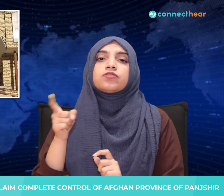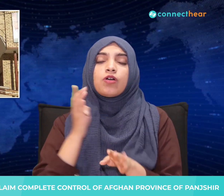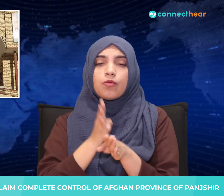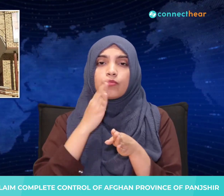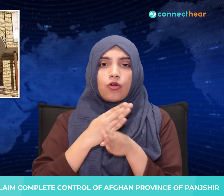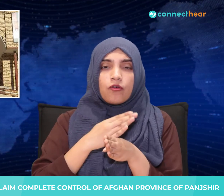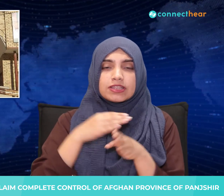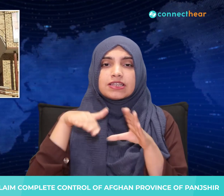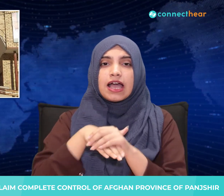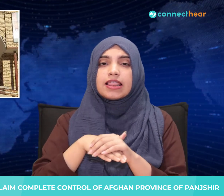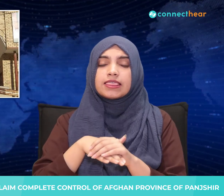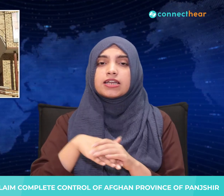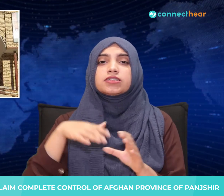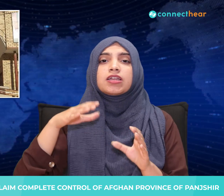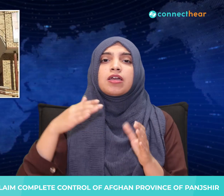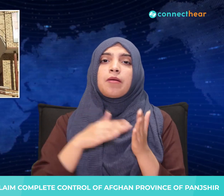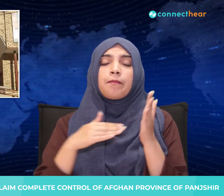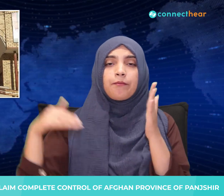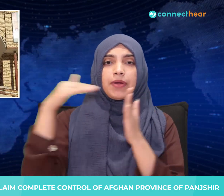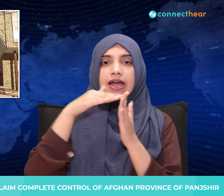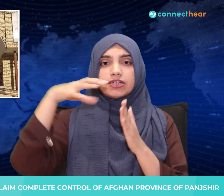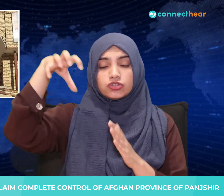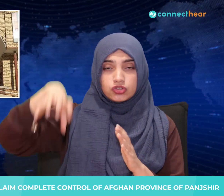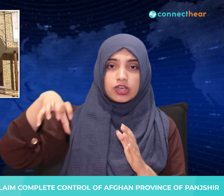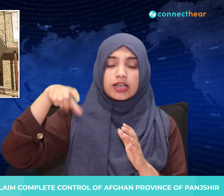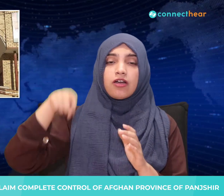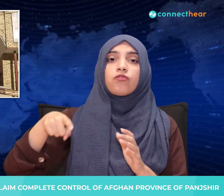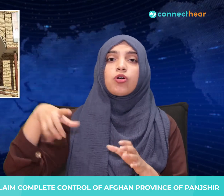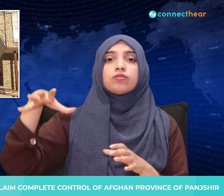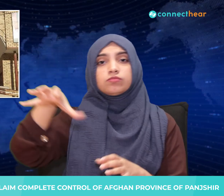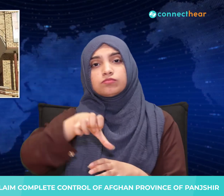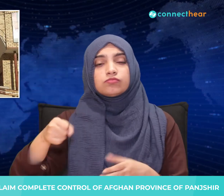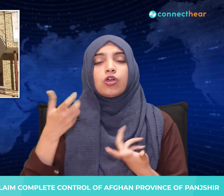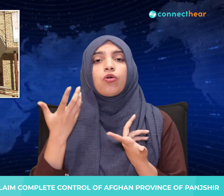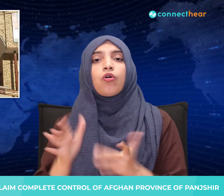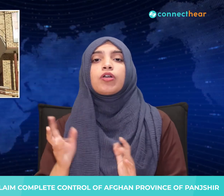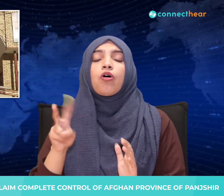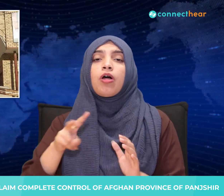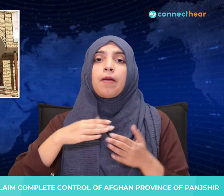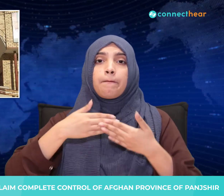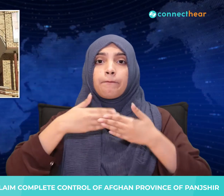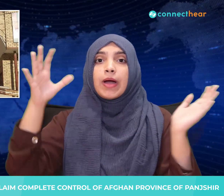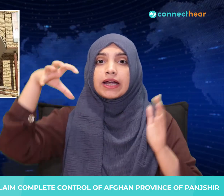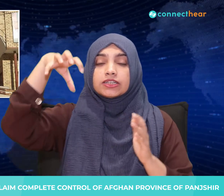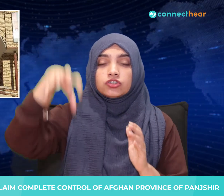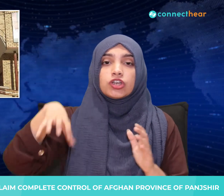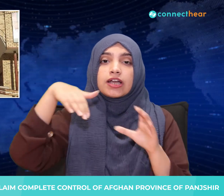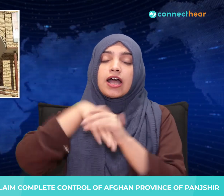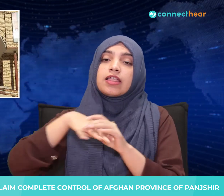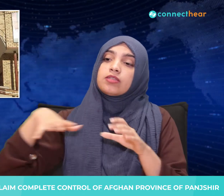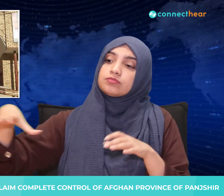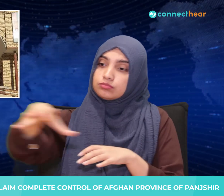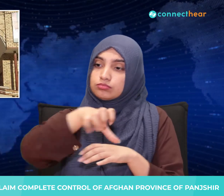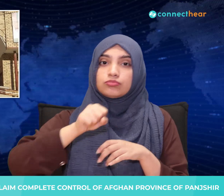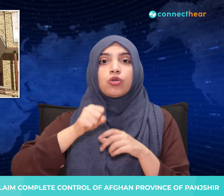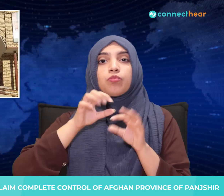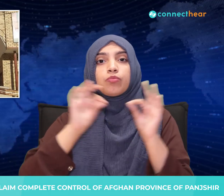into the provincial capital, Bazarak, and had captured large quantities of weapons